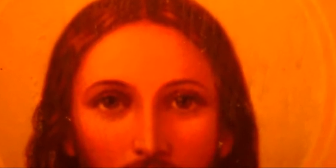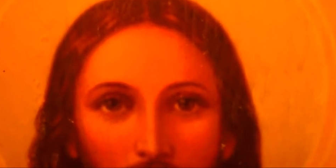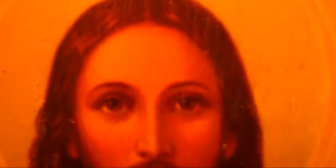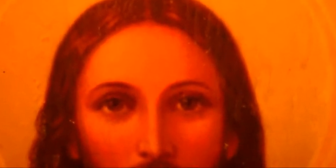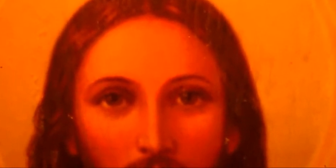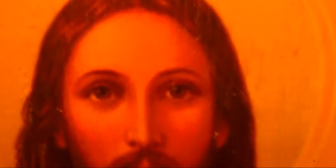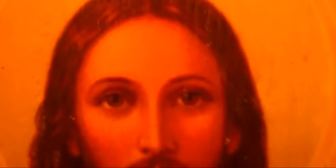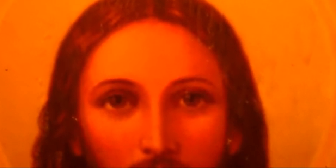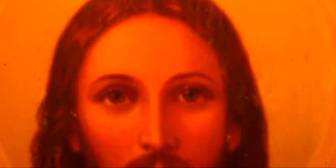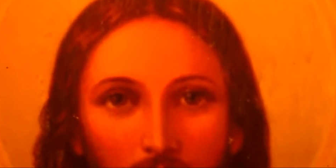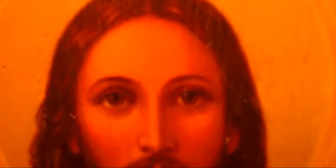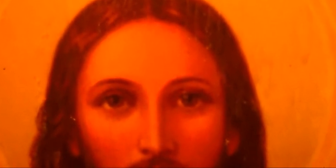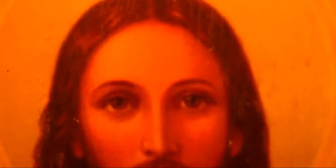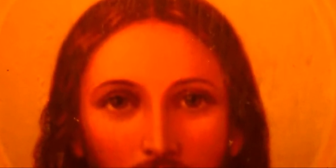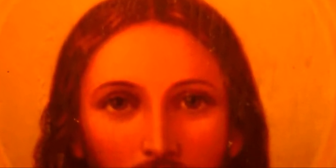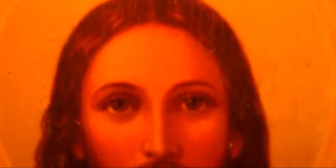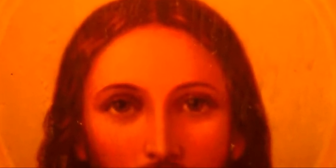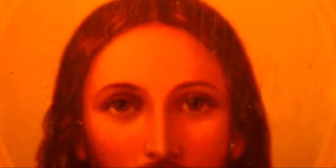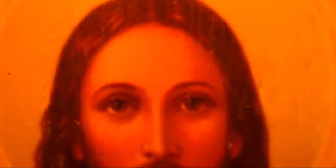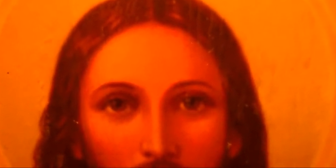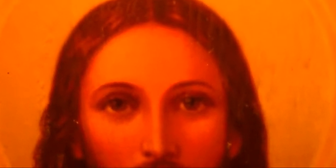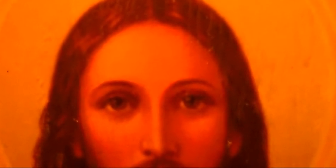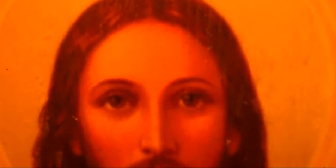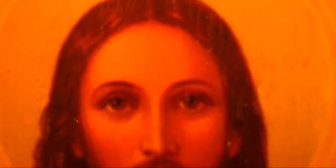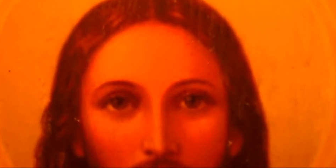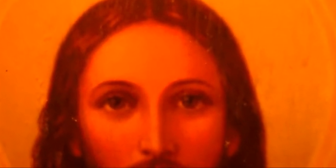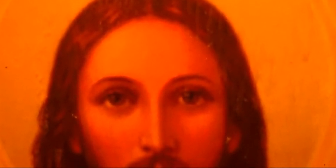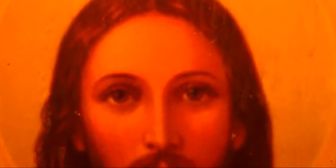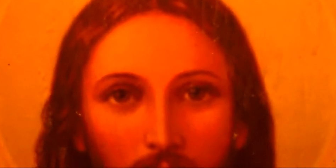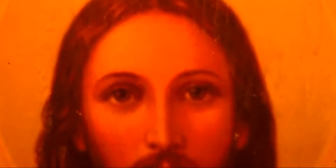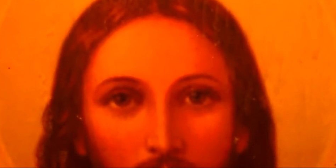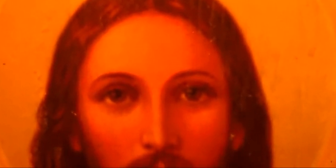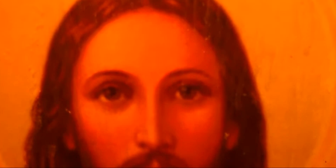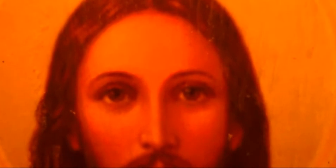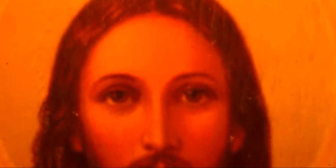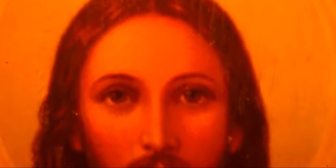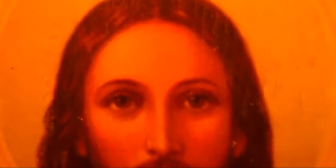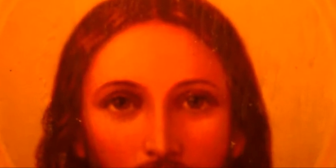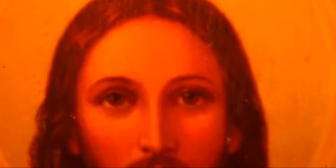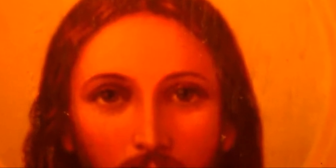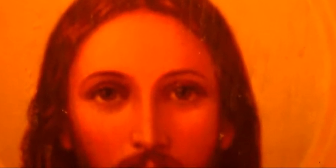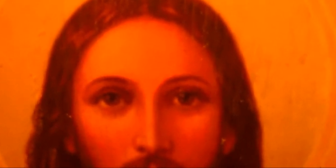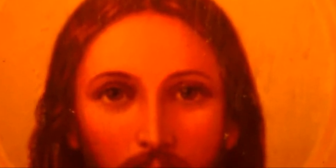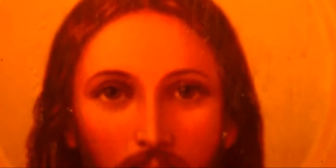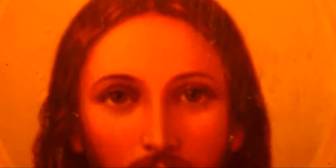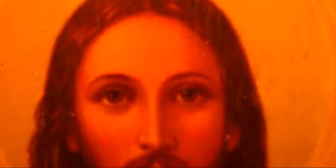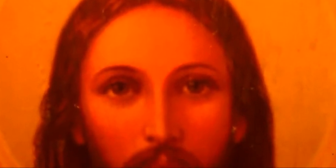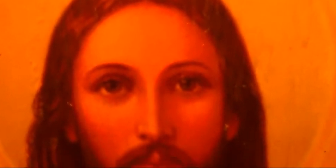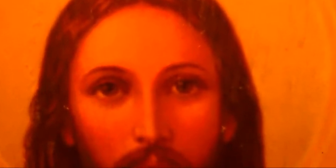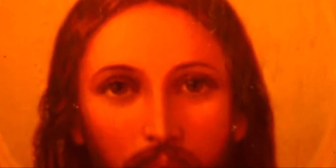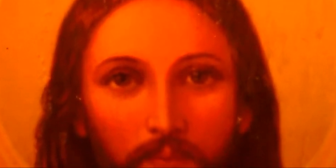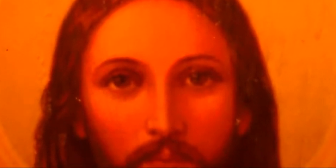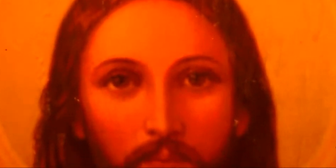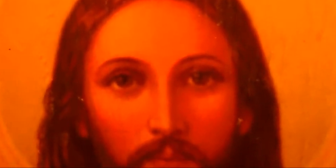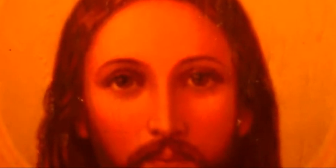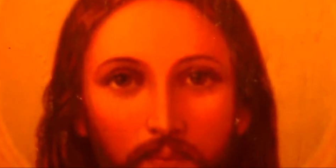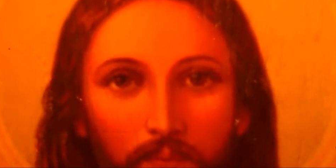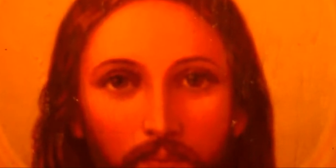out of his mouth, the person's mouth sayings, that is what makes the person unclean. Every plant that